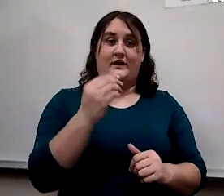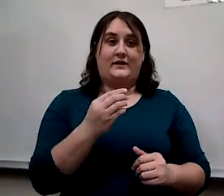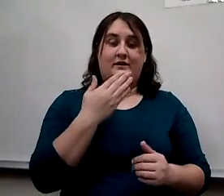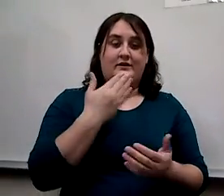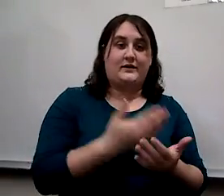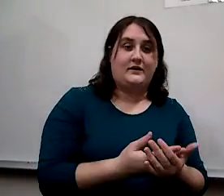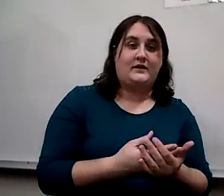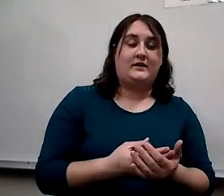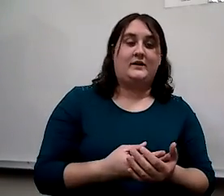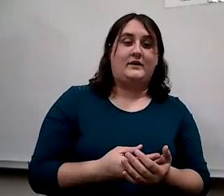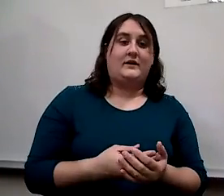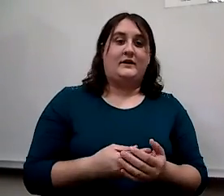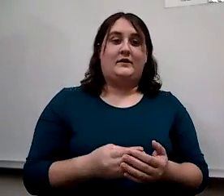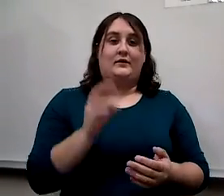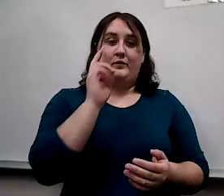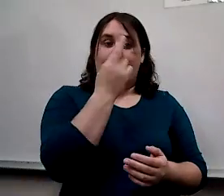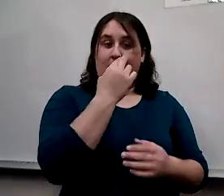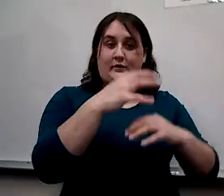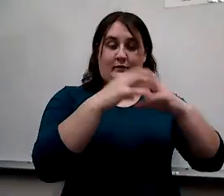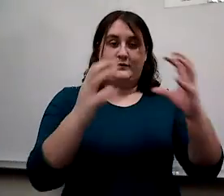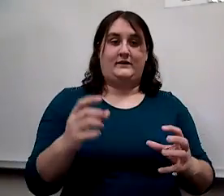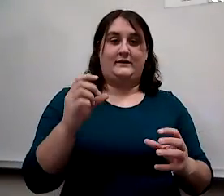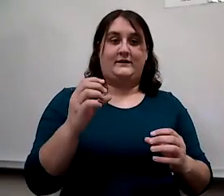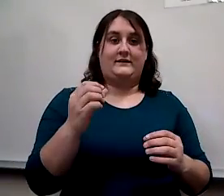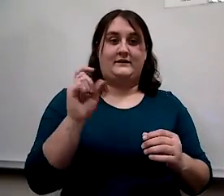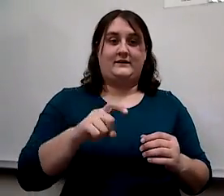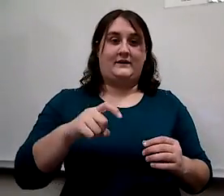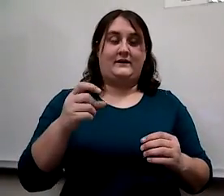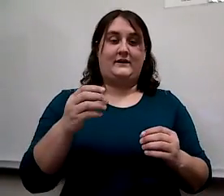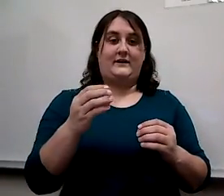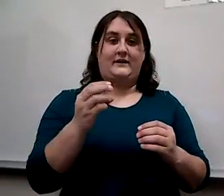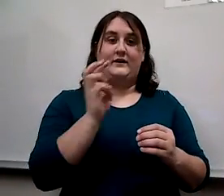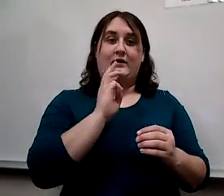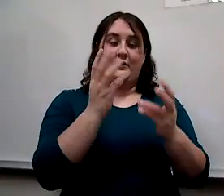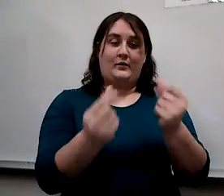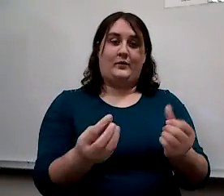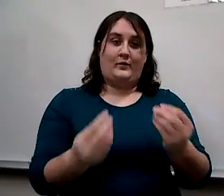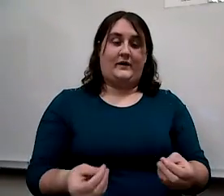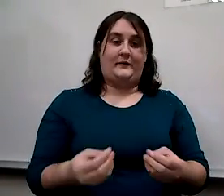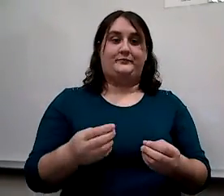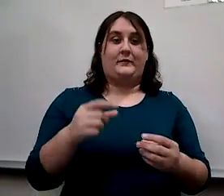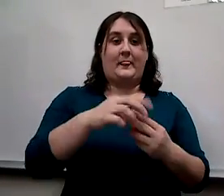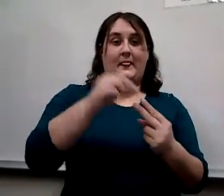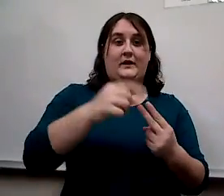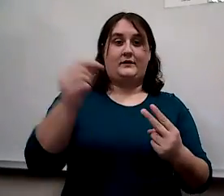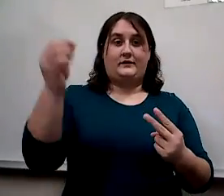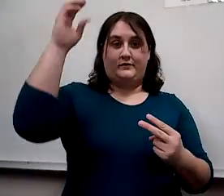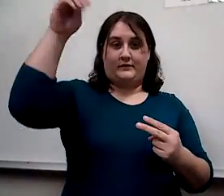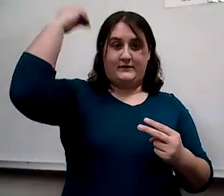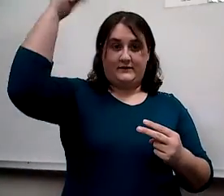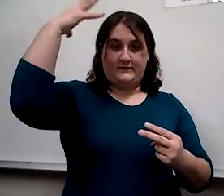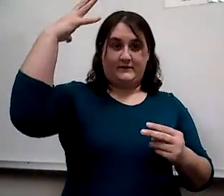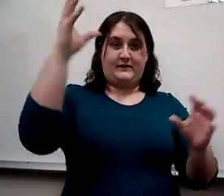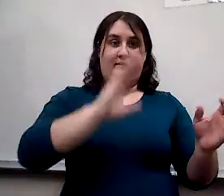and sandy soil does not retain moisture. Pick a sunny location as roses like the sun. If you do